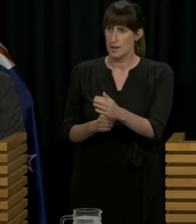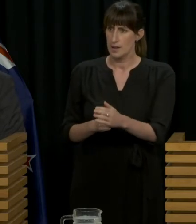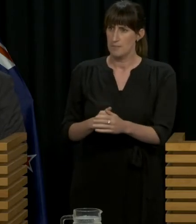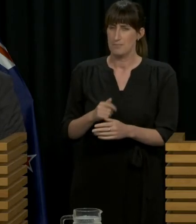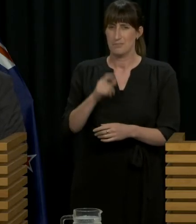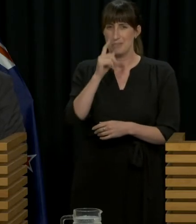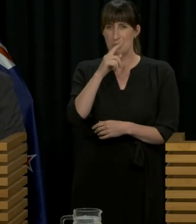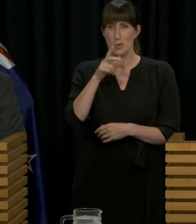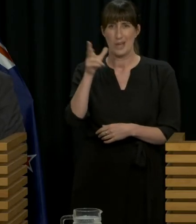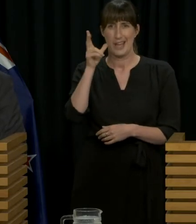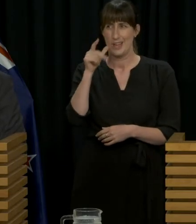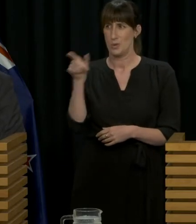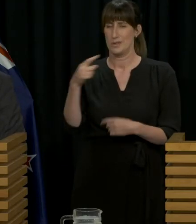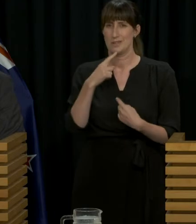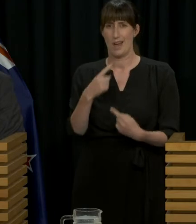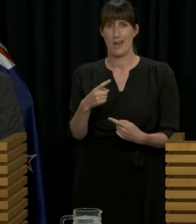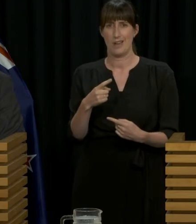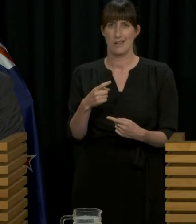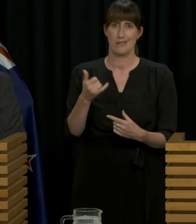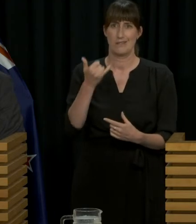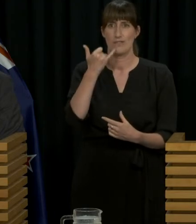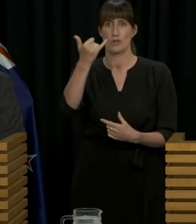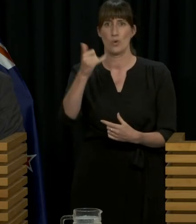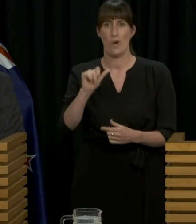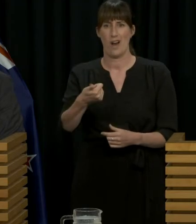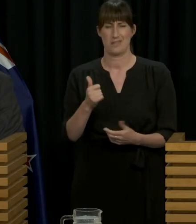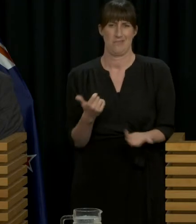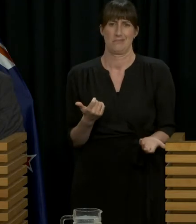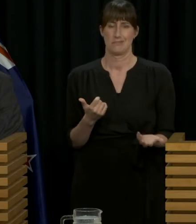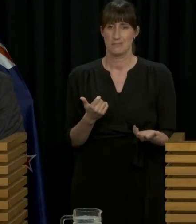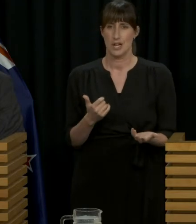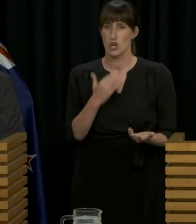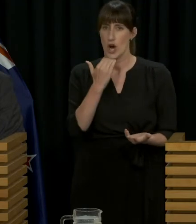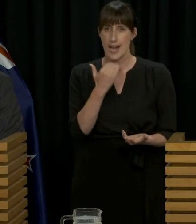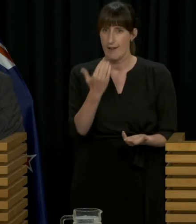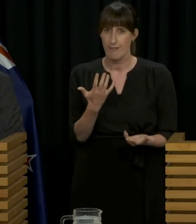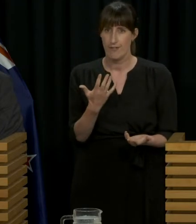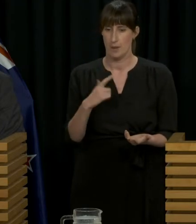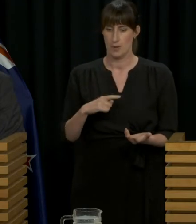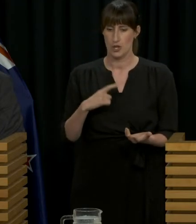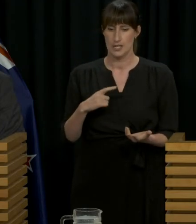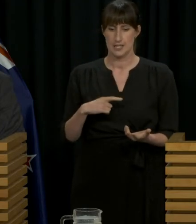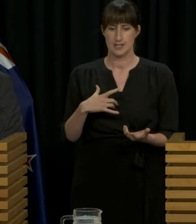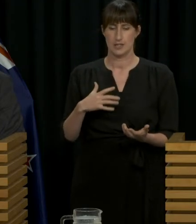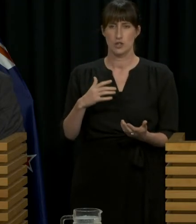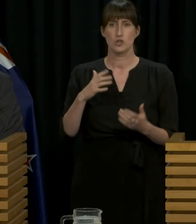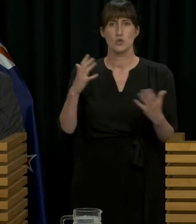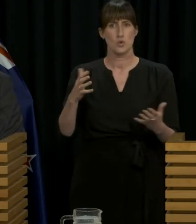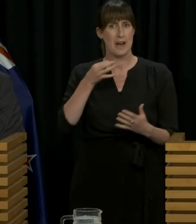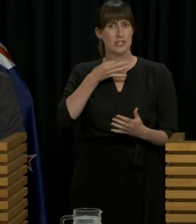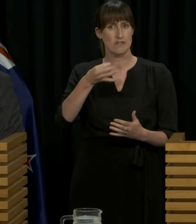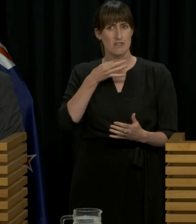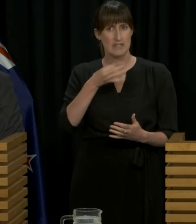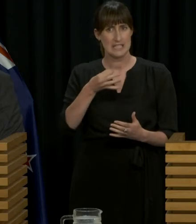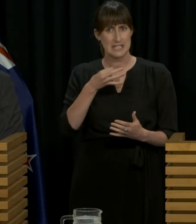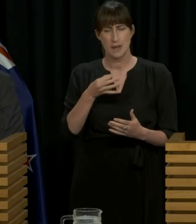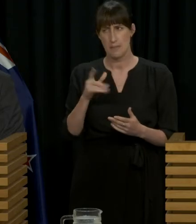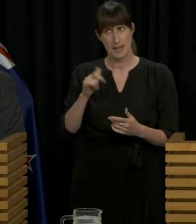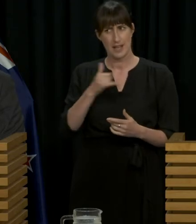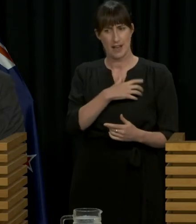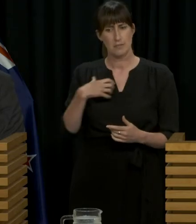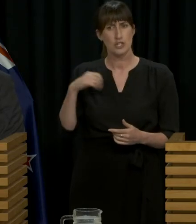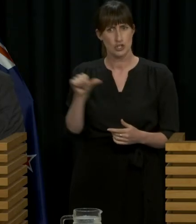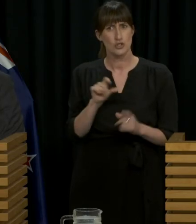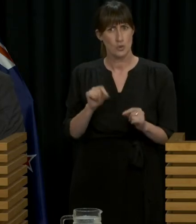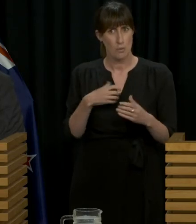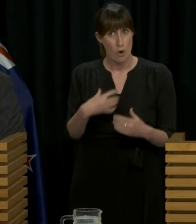follow-up phone call isn't really enough, given that Auckland is at stake when it comes to another community outbreak. Is there more that the government could be doing? Look, again, that's one of